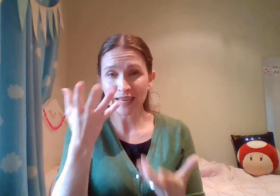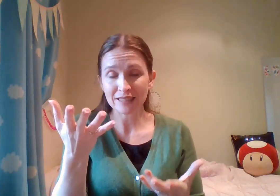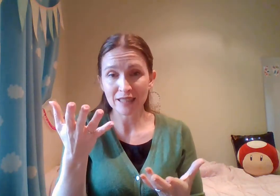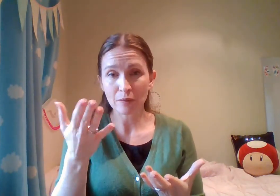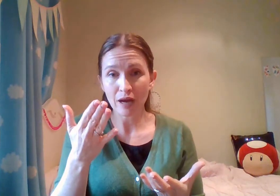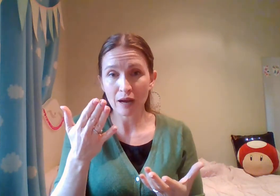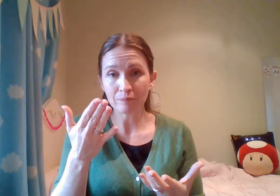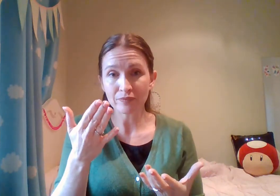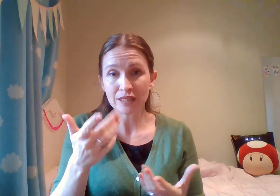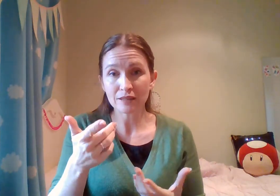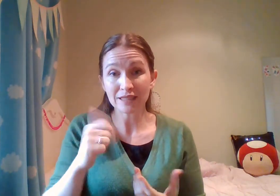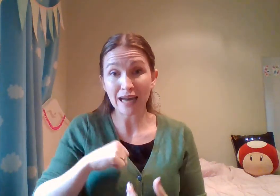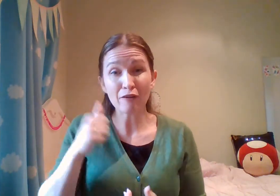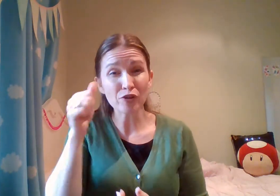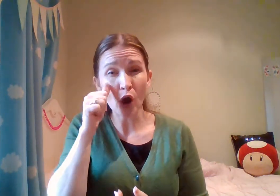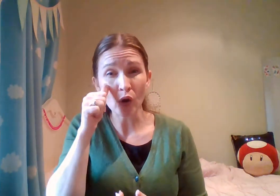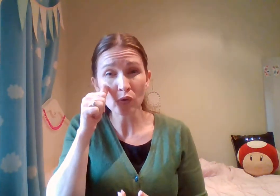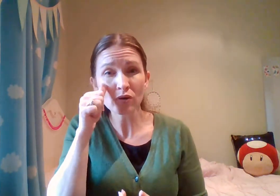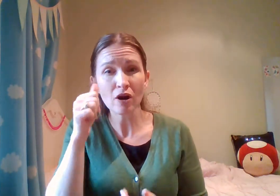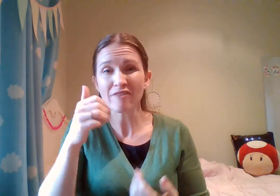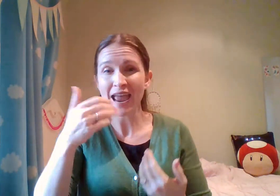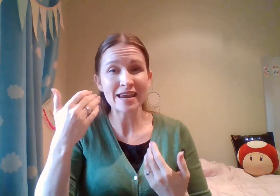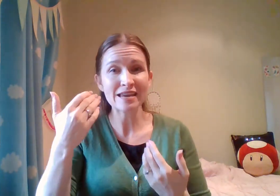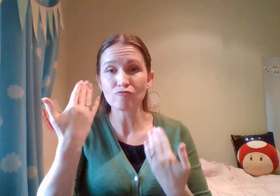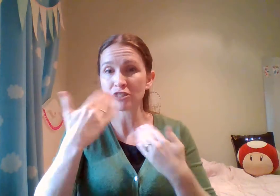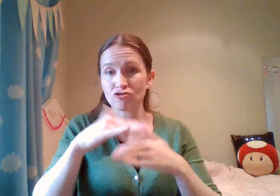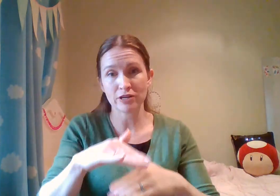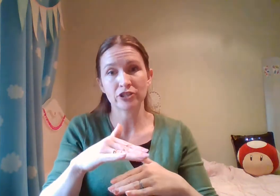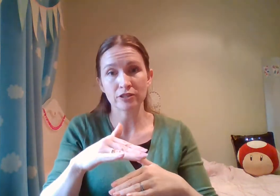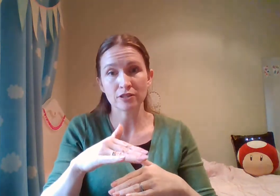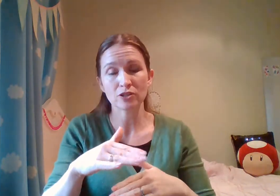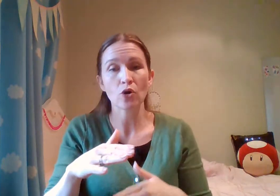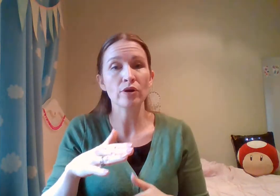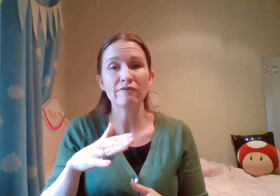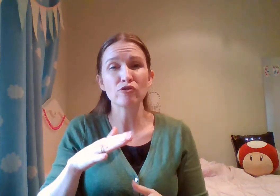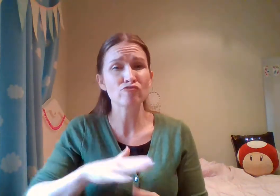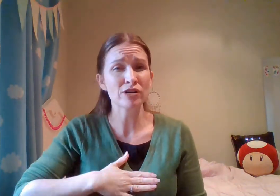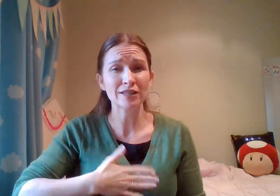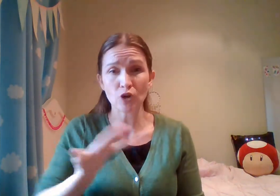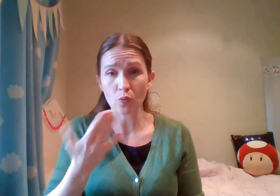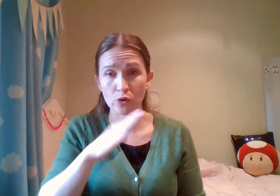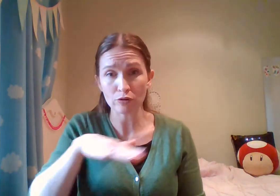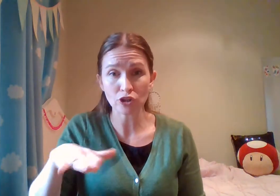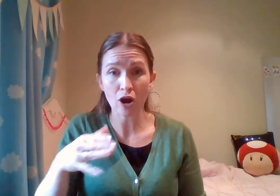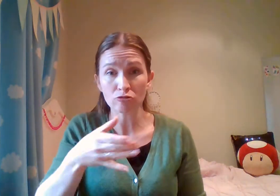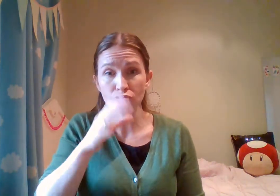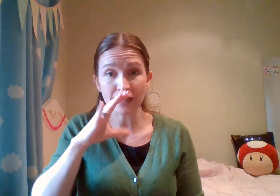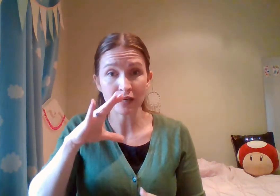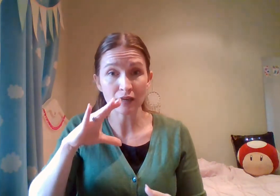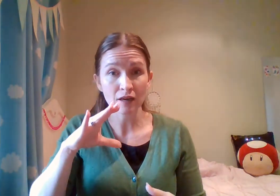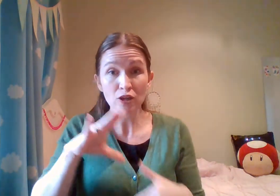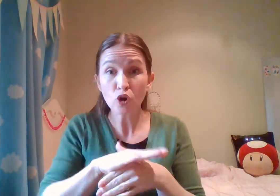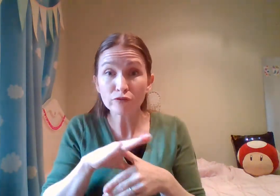let staff know of any restrictions. So if you really don't want your child drinking soft